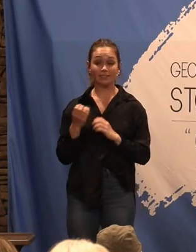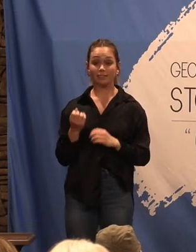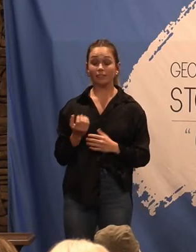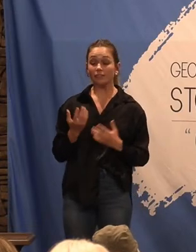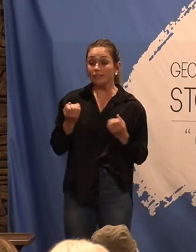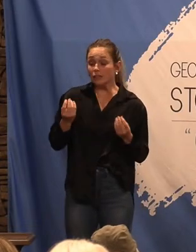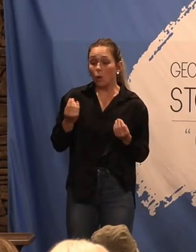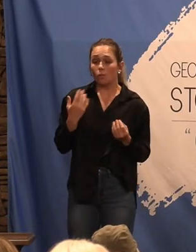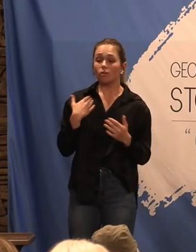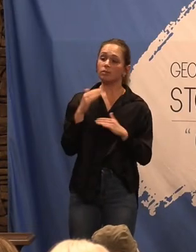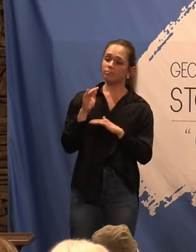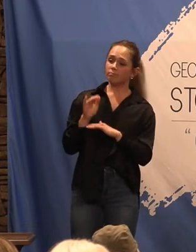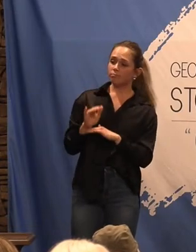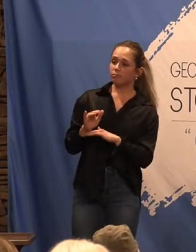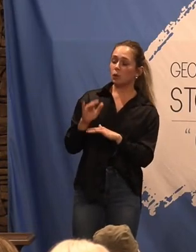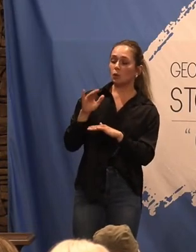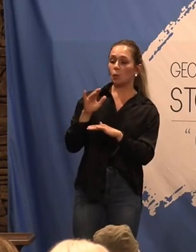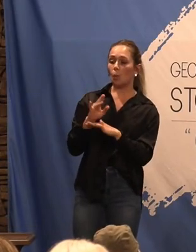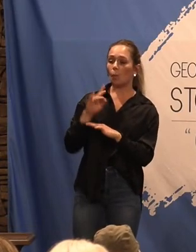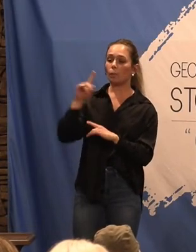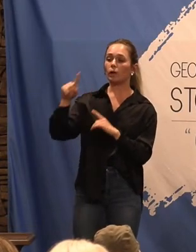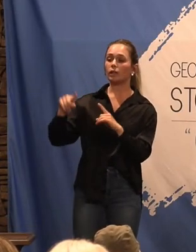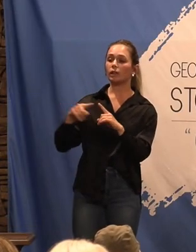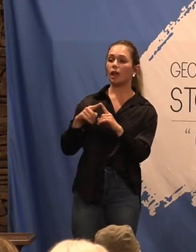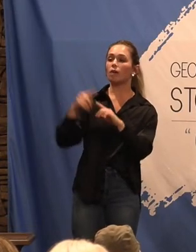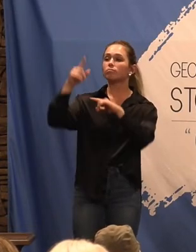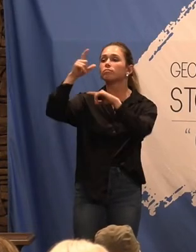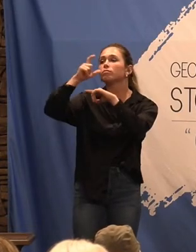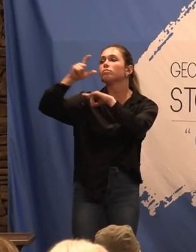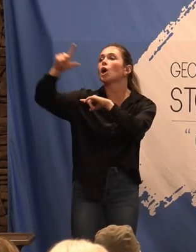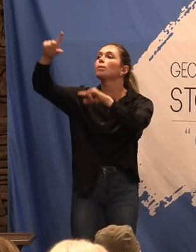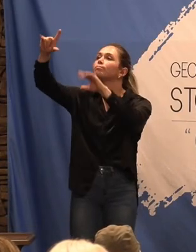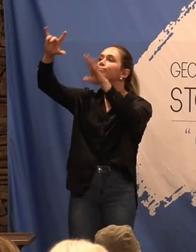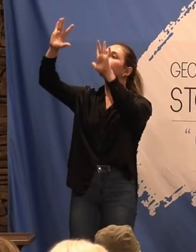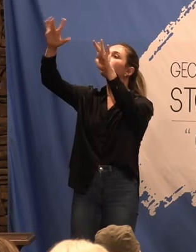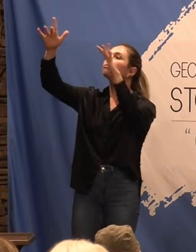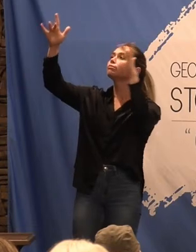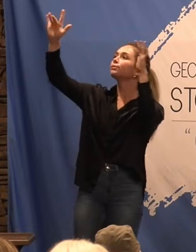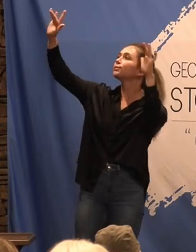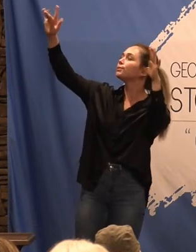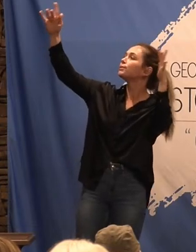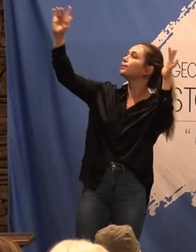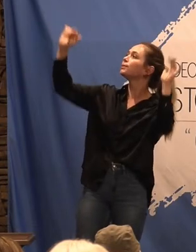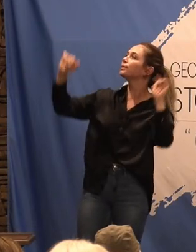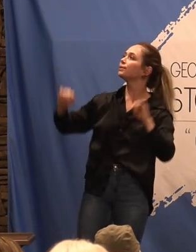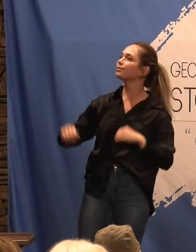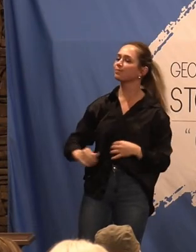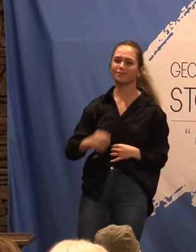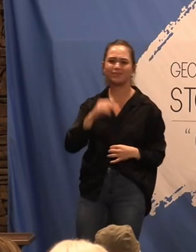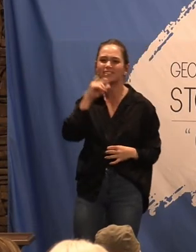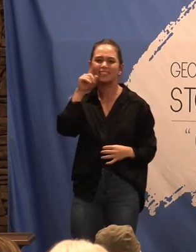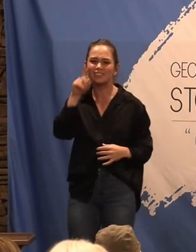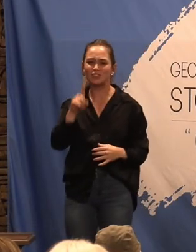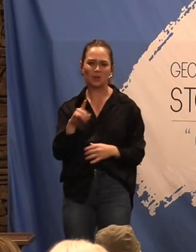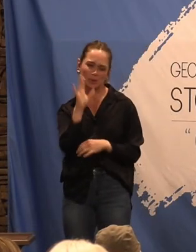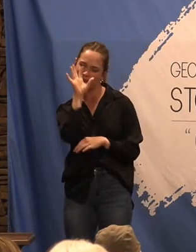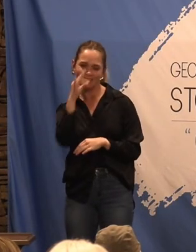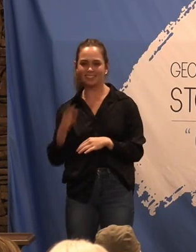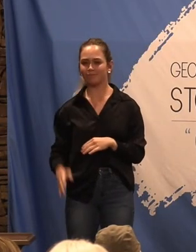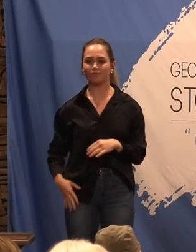Oh, some evening when the moon is big and shining, you don't need